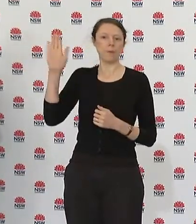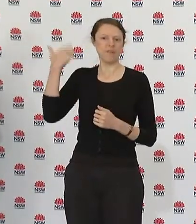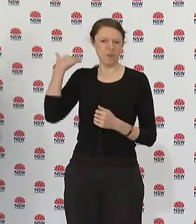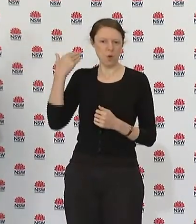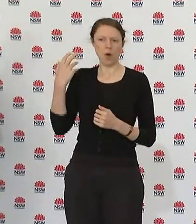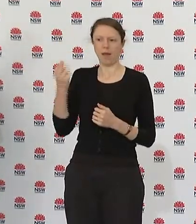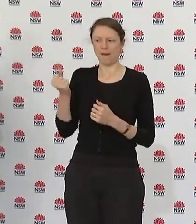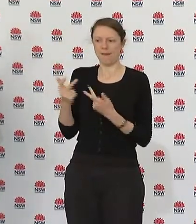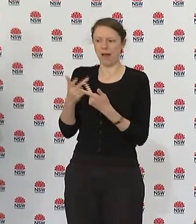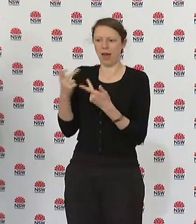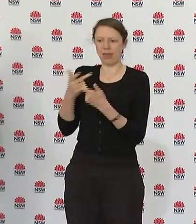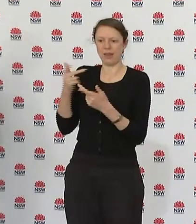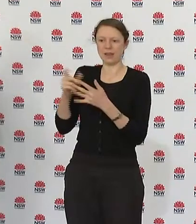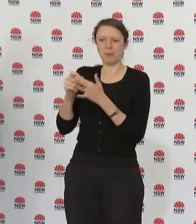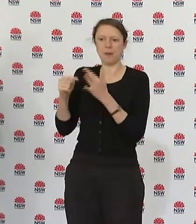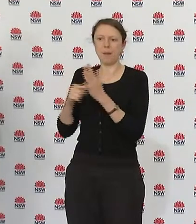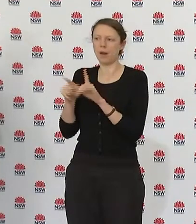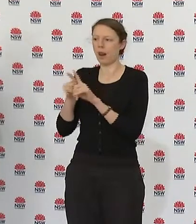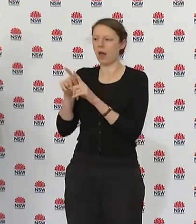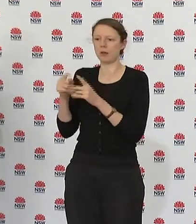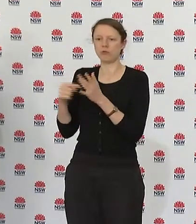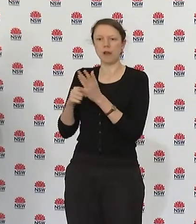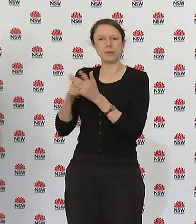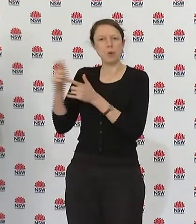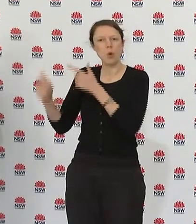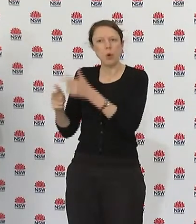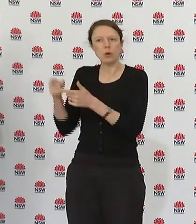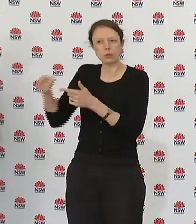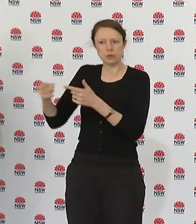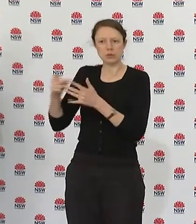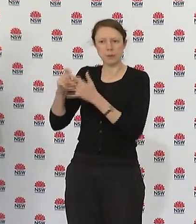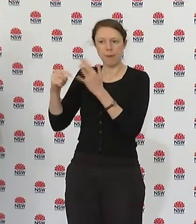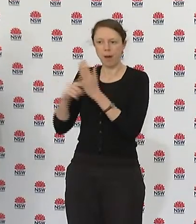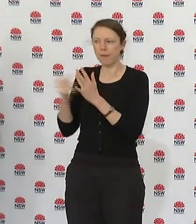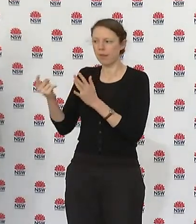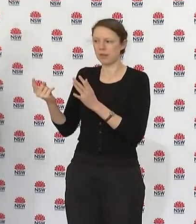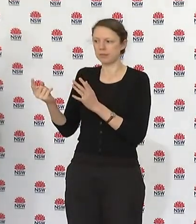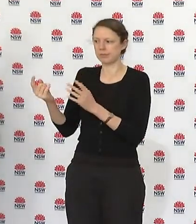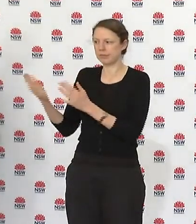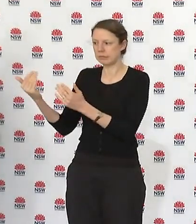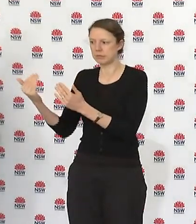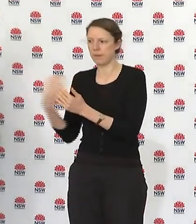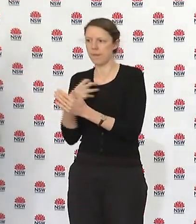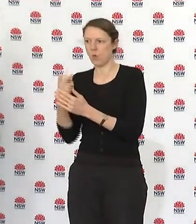with contact tracing. Should we be going and accepting these offers from other states on a greater scale?